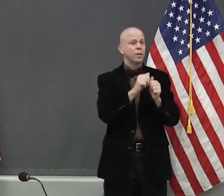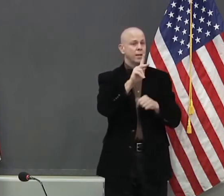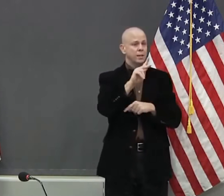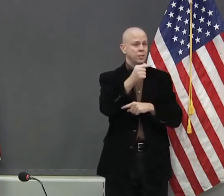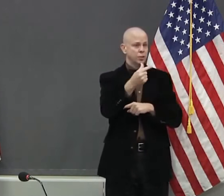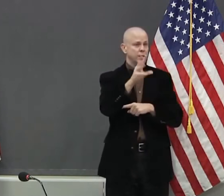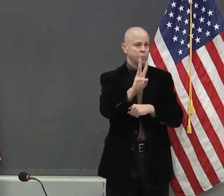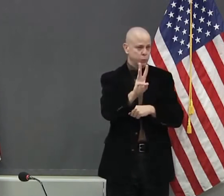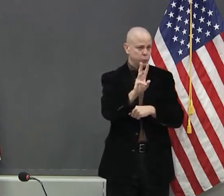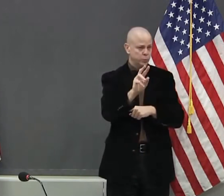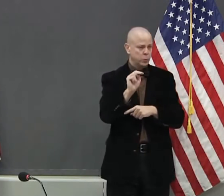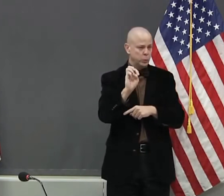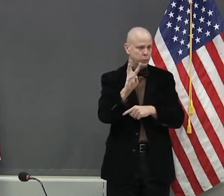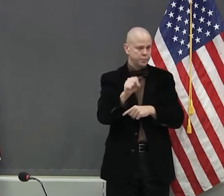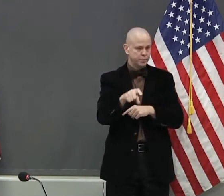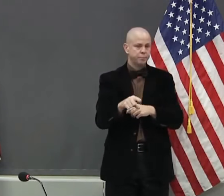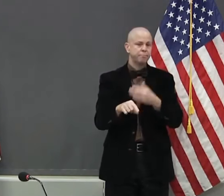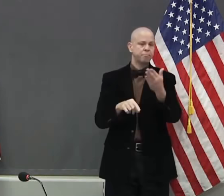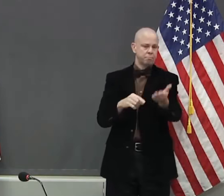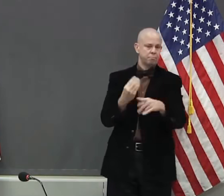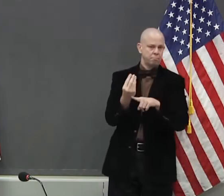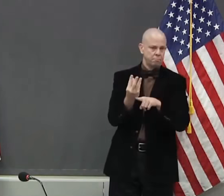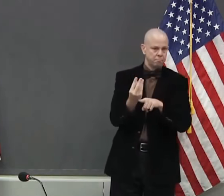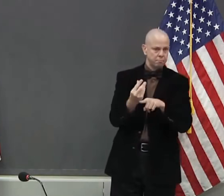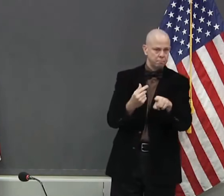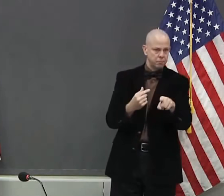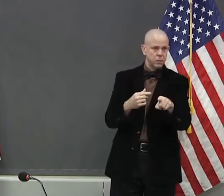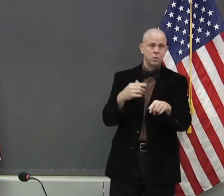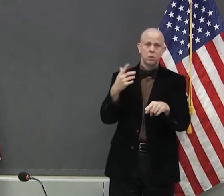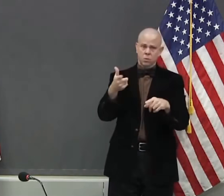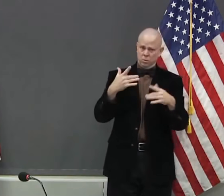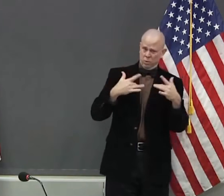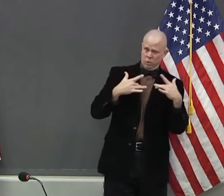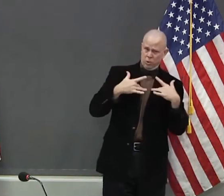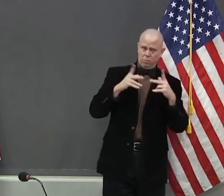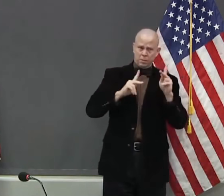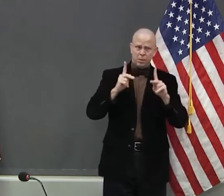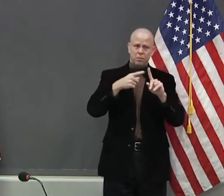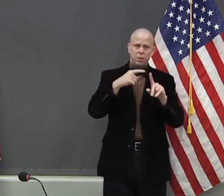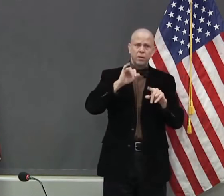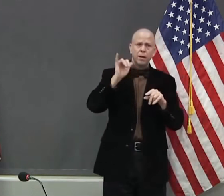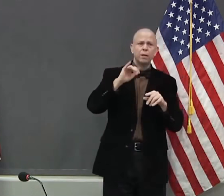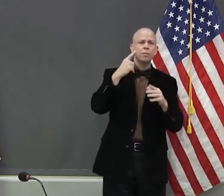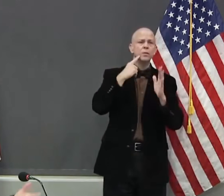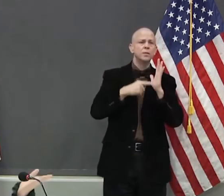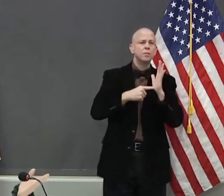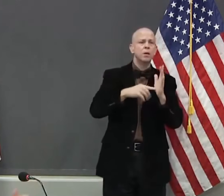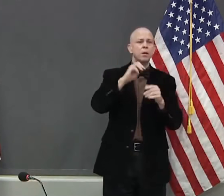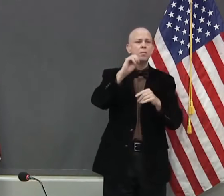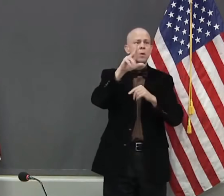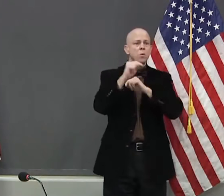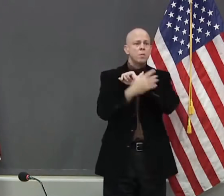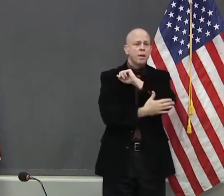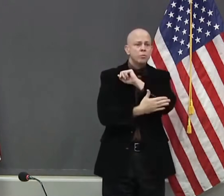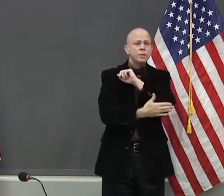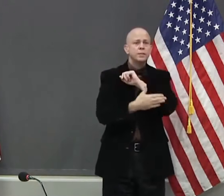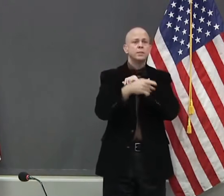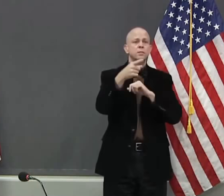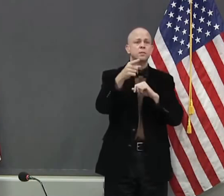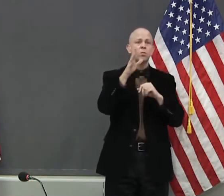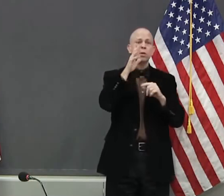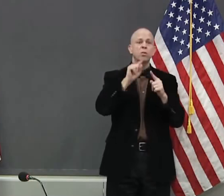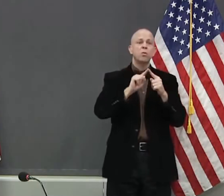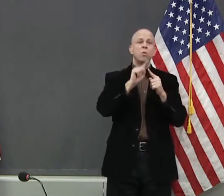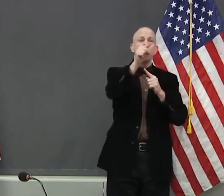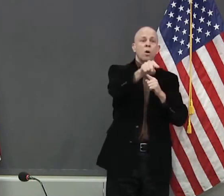Yes, thanks. Are you folks concerned that people from counties like Multnomah will go to other counties where the limits are